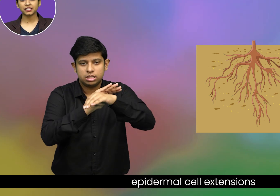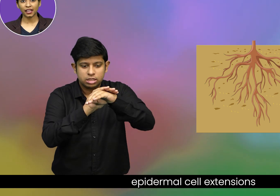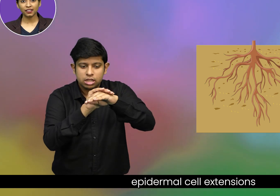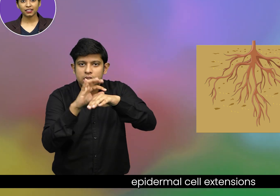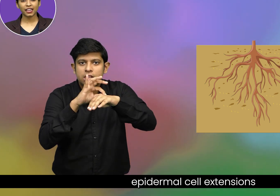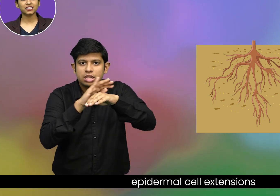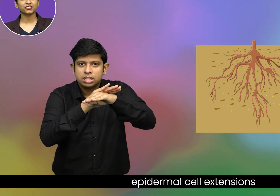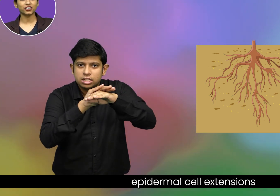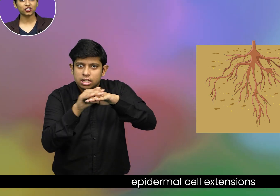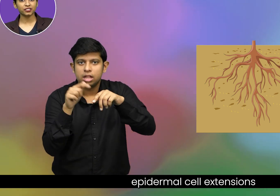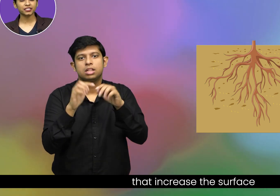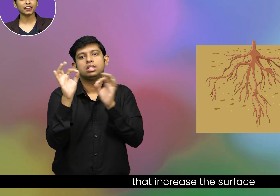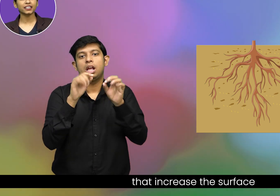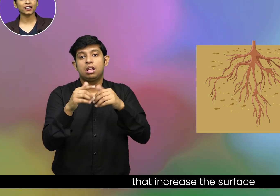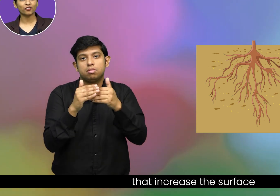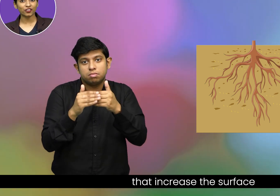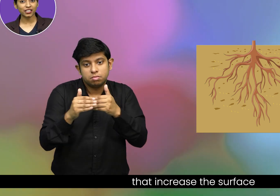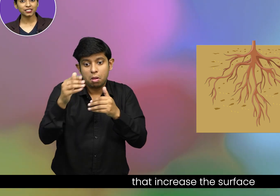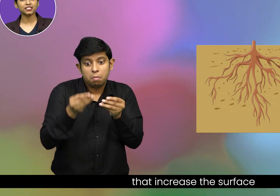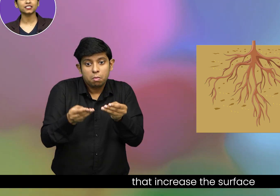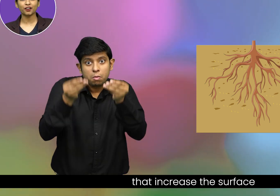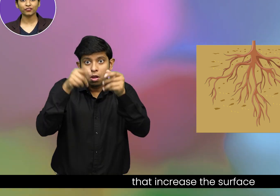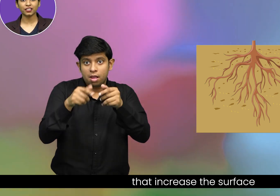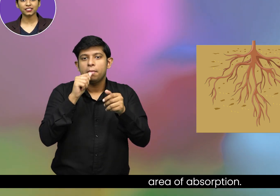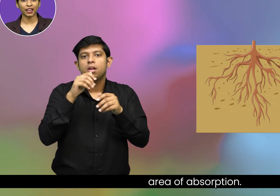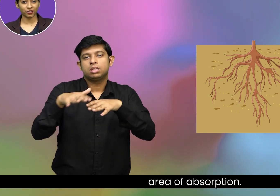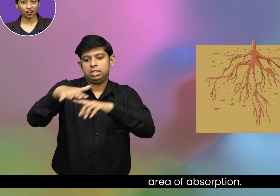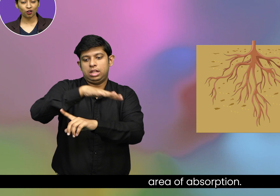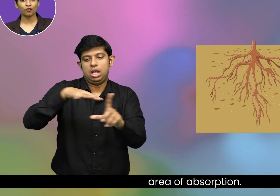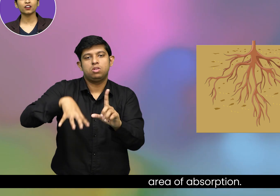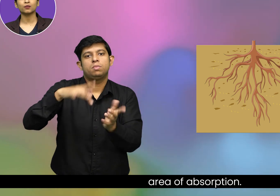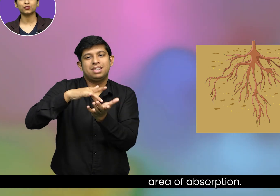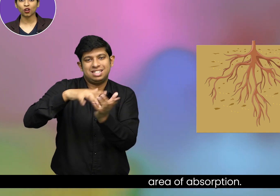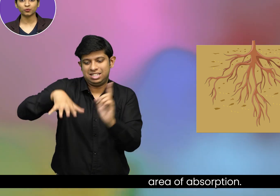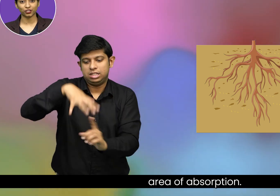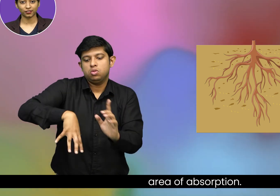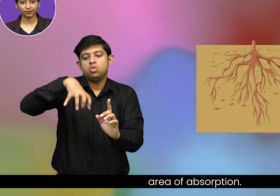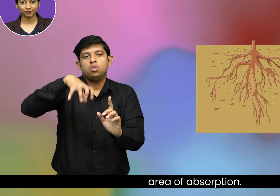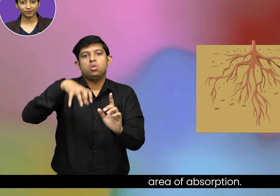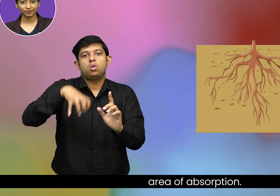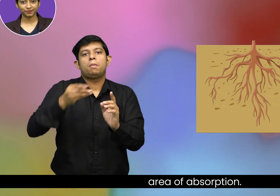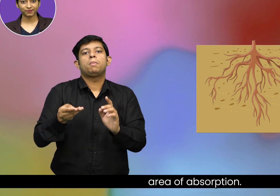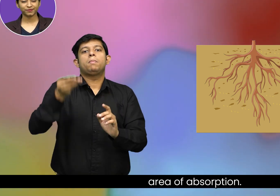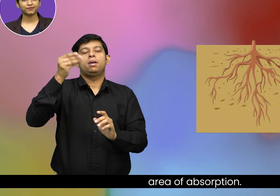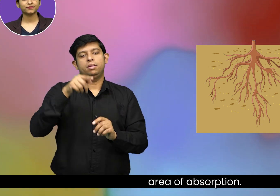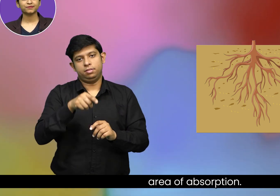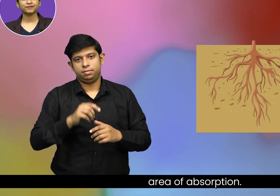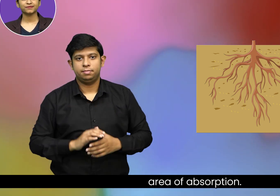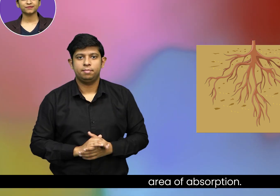epidermal cell extensions that increase the surface area of absorption.